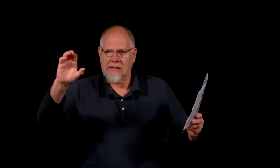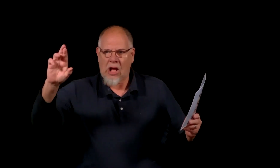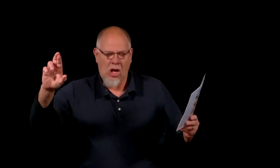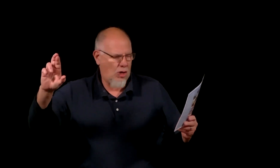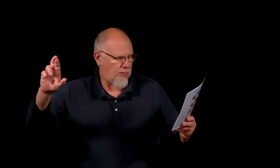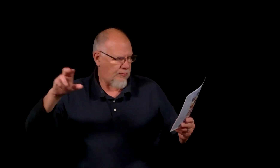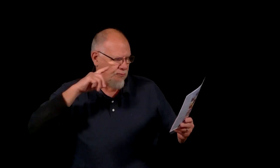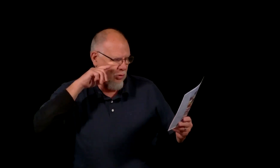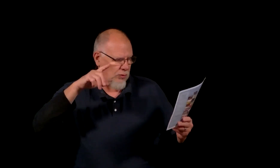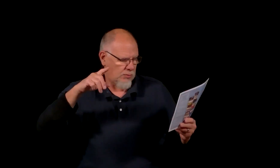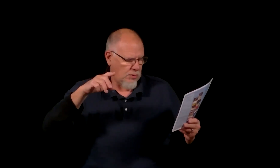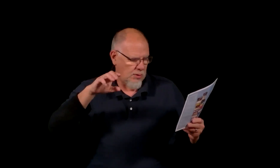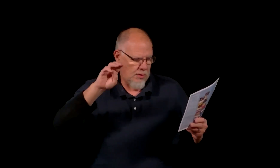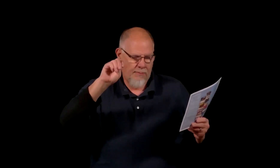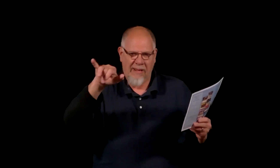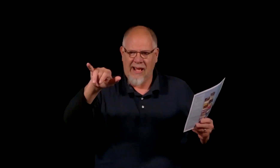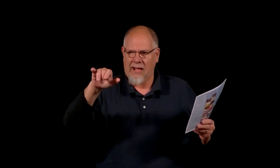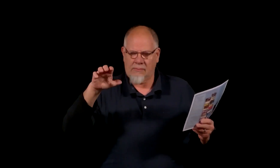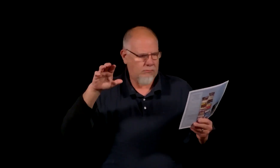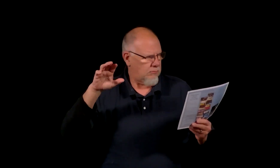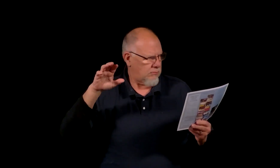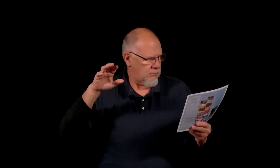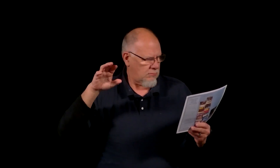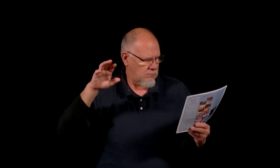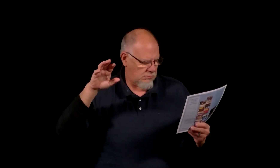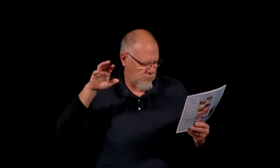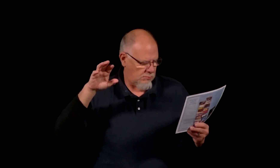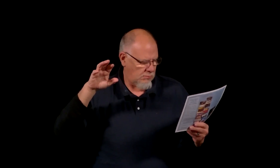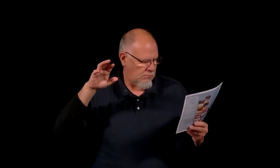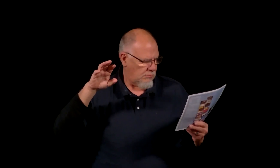And the DMCR, Deaf Men's Christian Retreat,